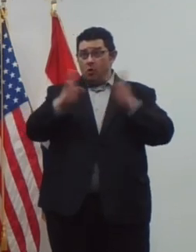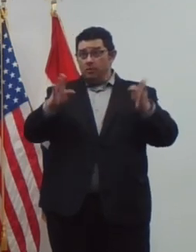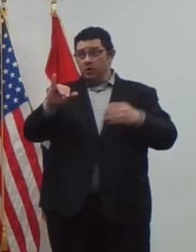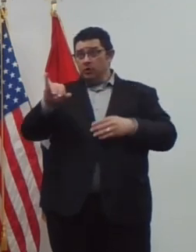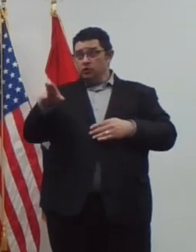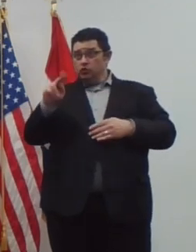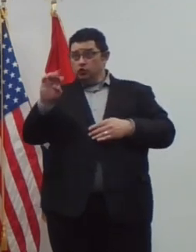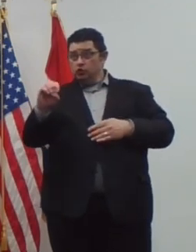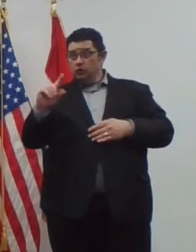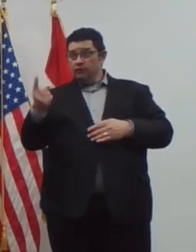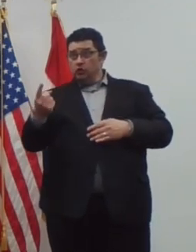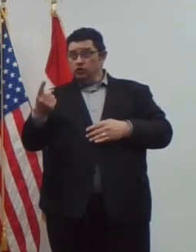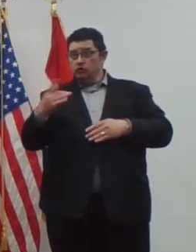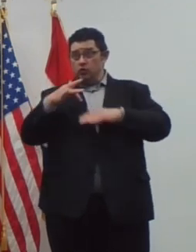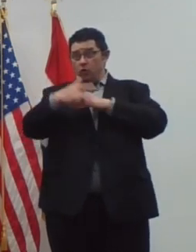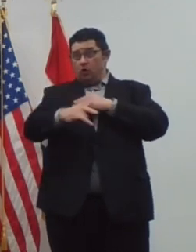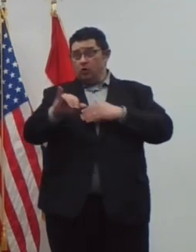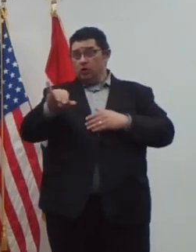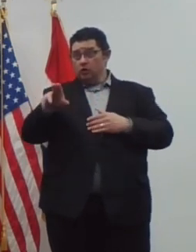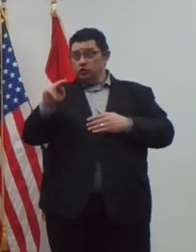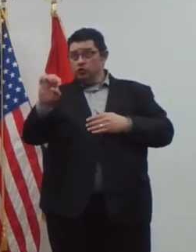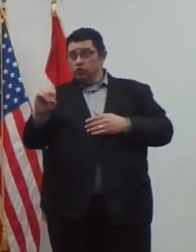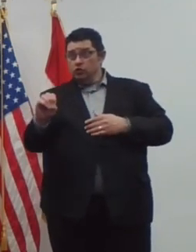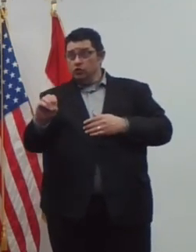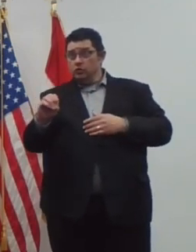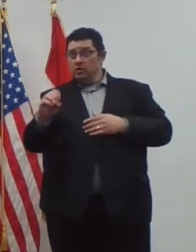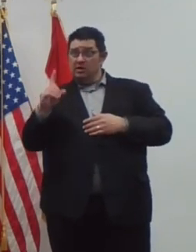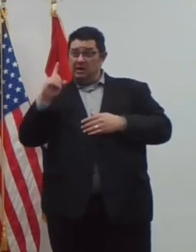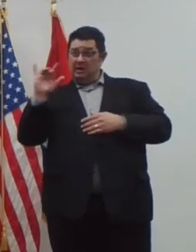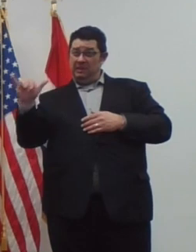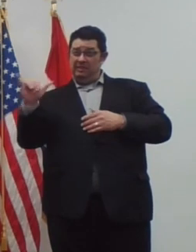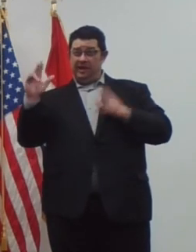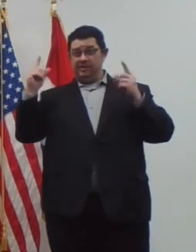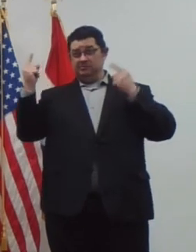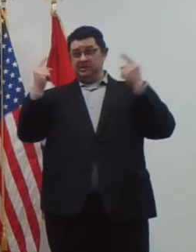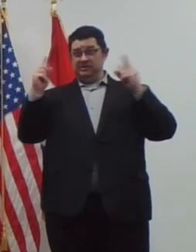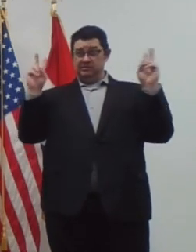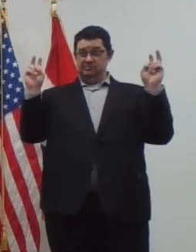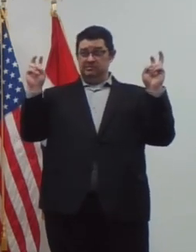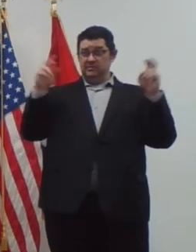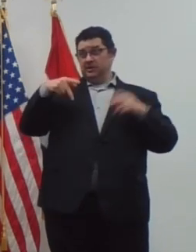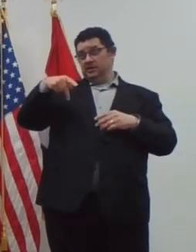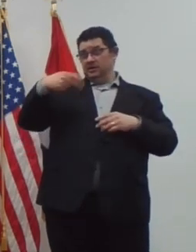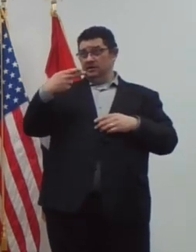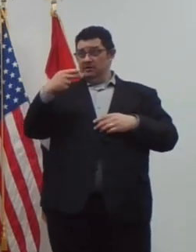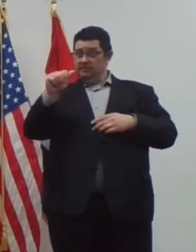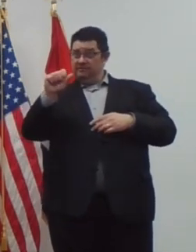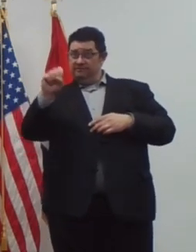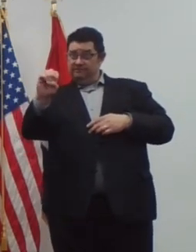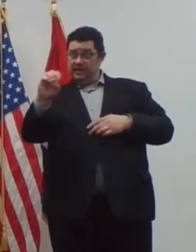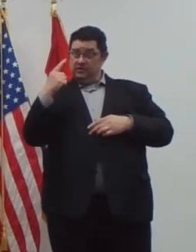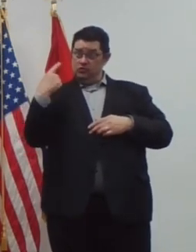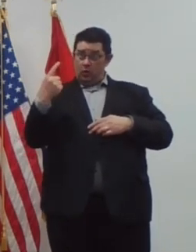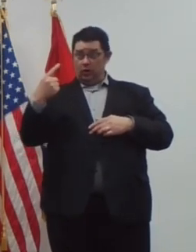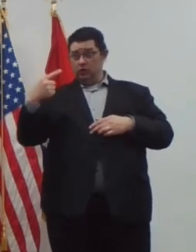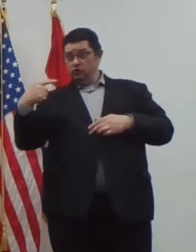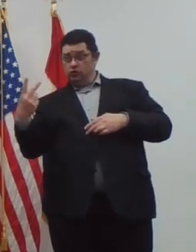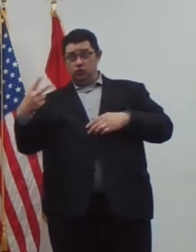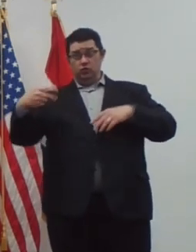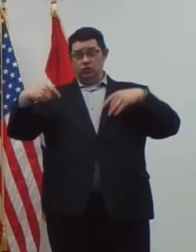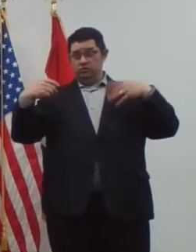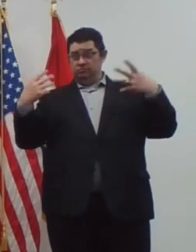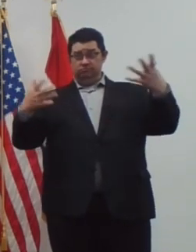and early June, is that considered part of phase 1, phase 2? Are we numbering phases or doing